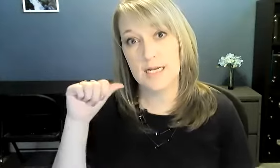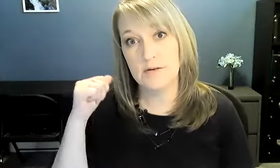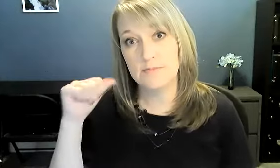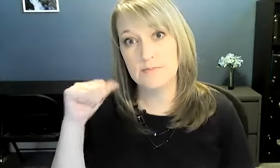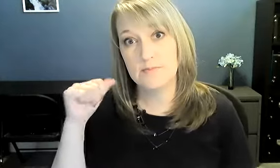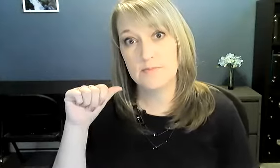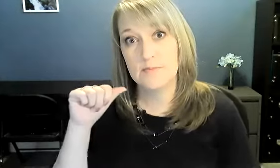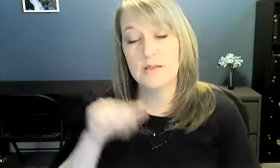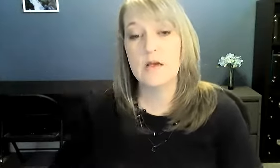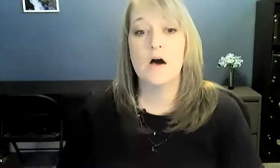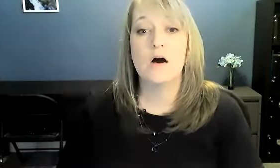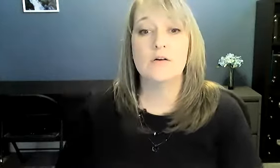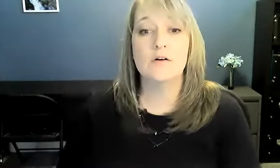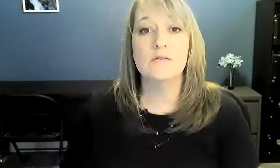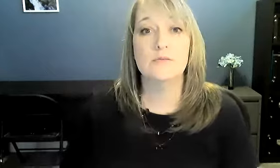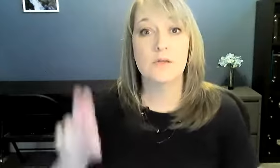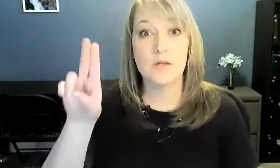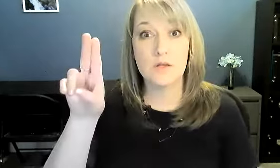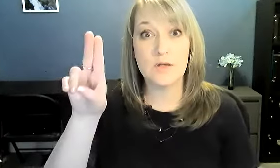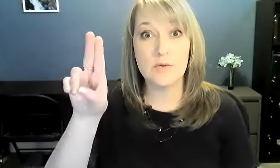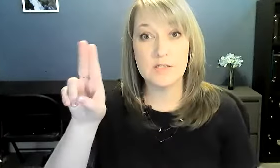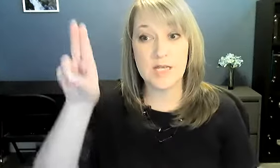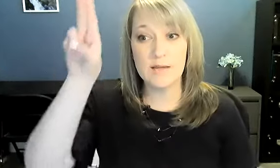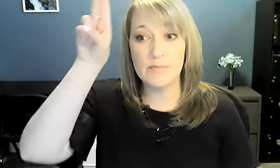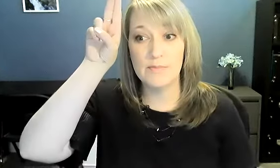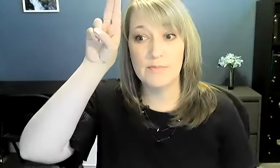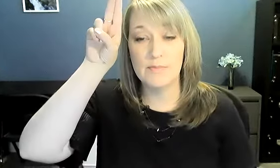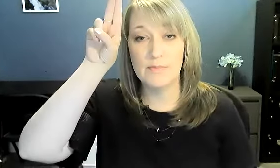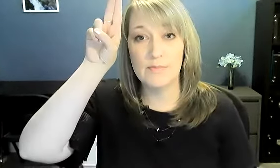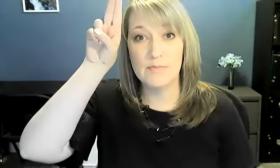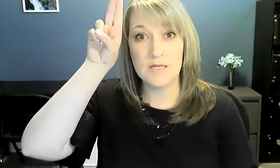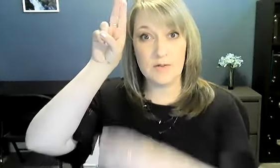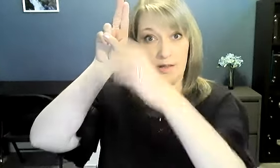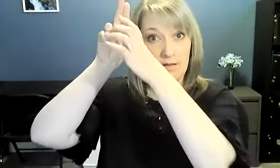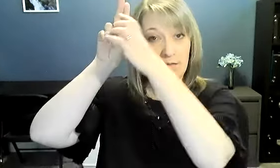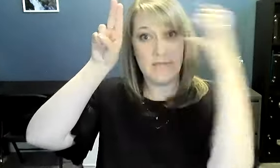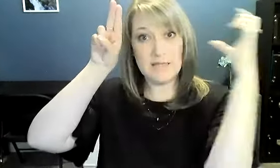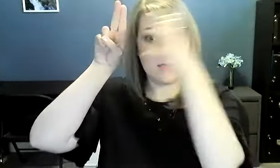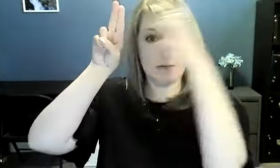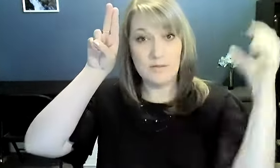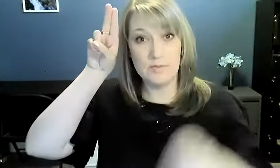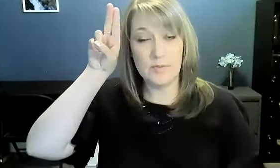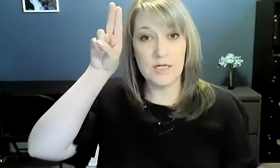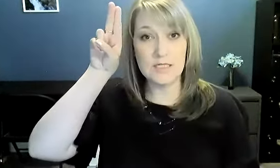out. Uncle, U hand shape near the masculine part,